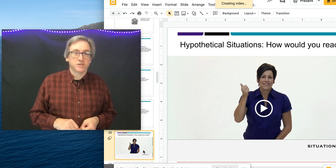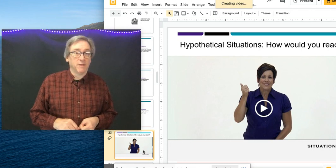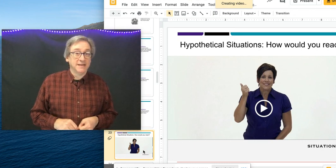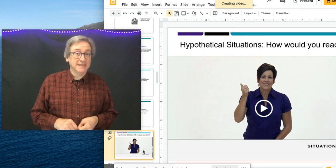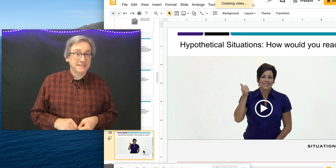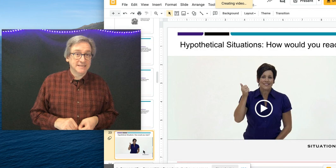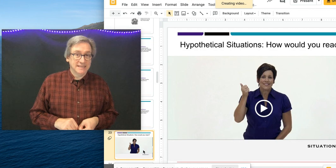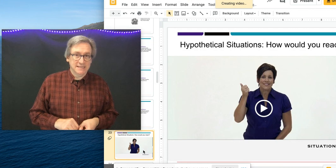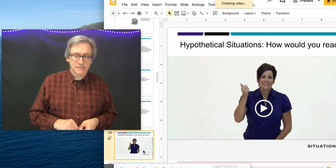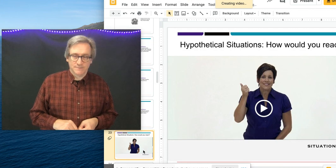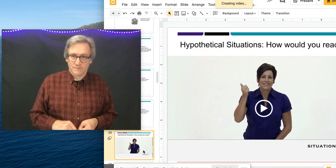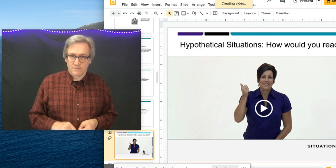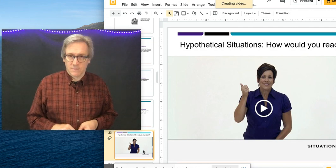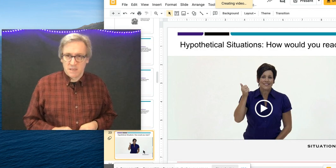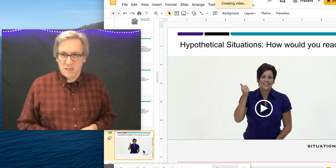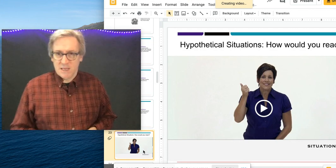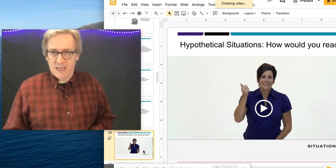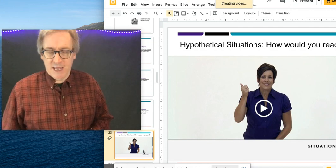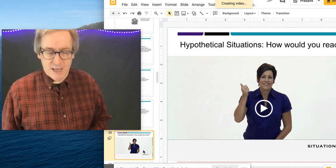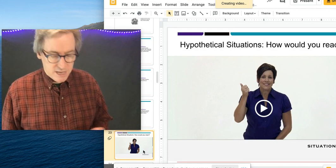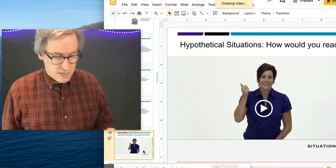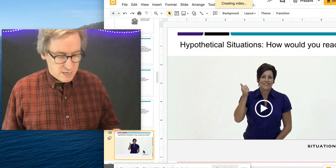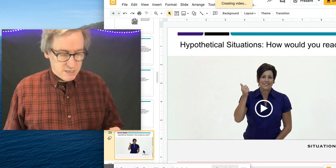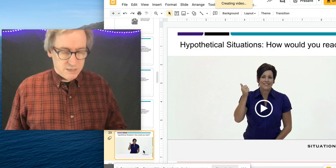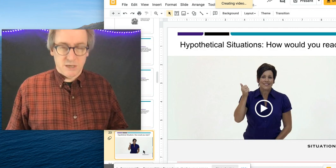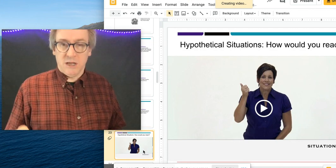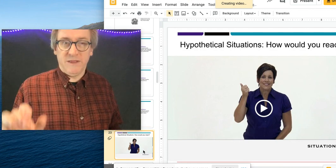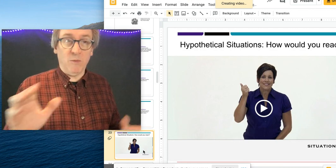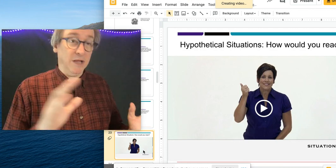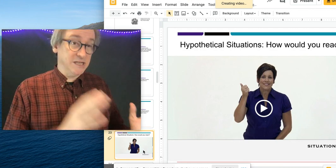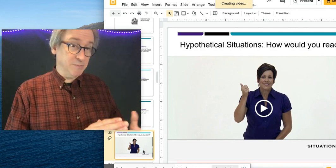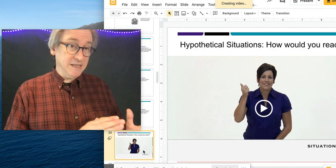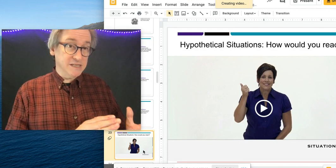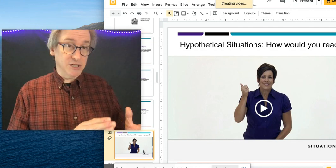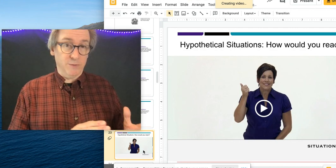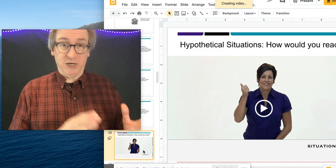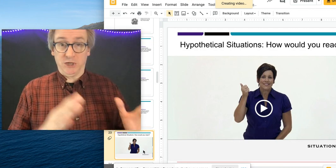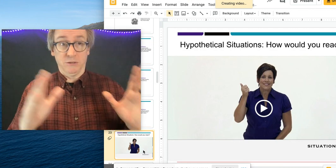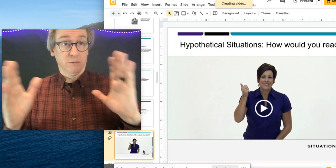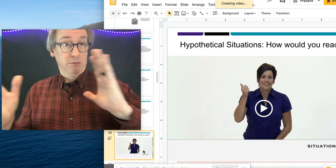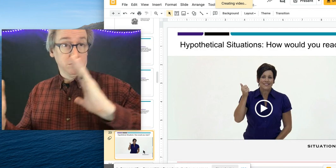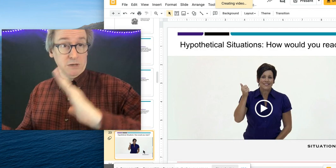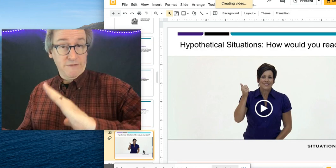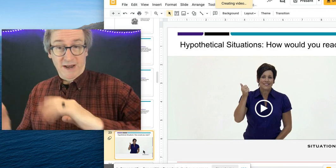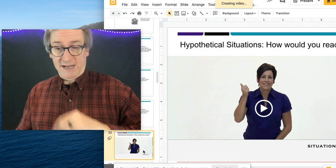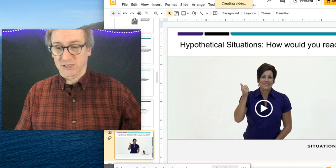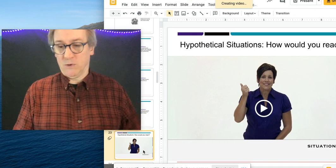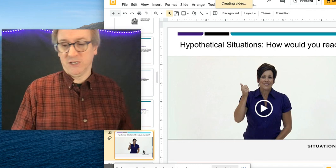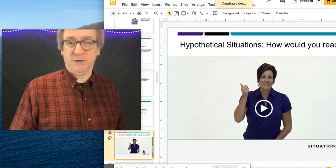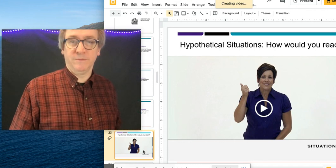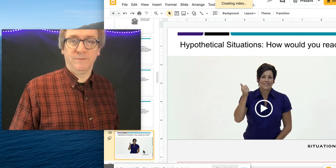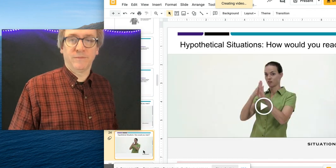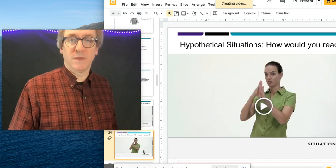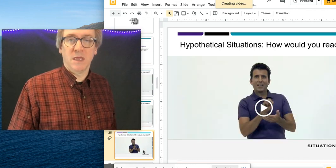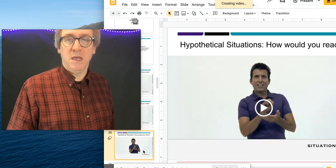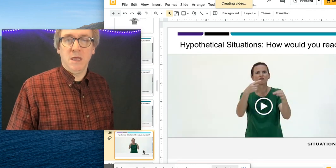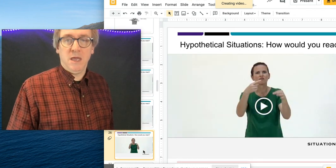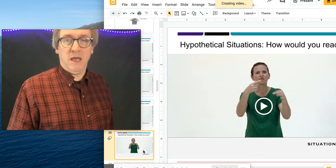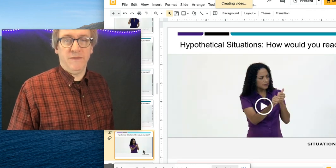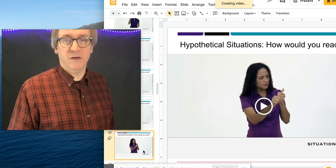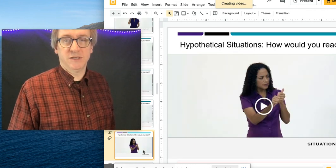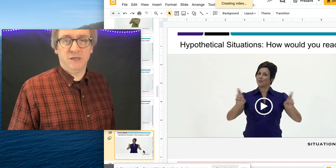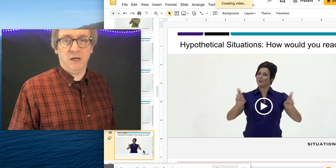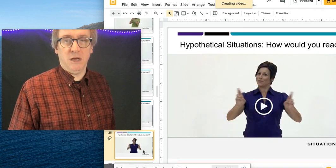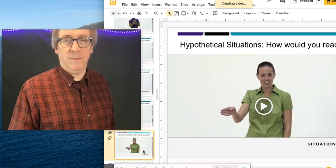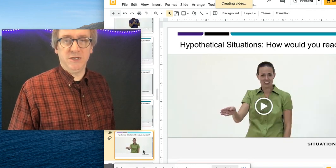practice responding to these, and they will explain the situation and then ask the question.